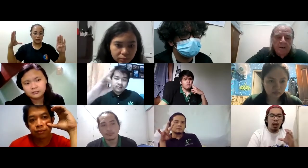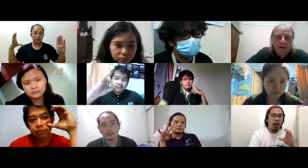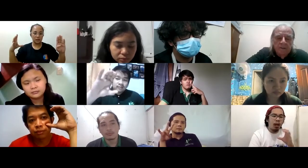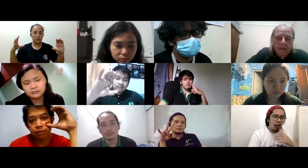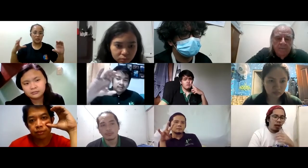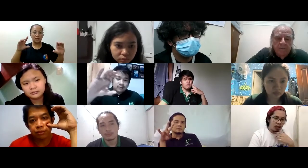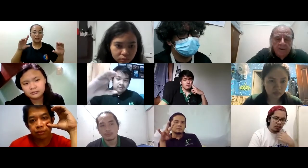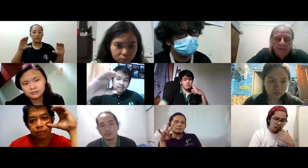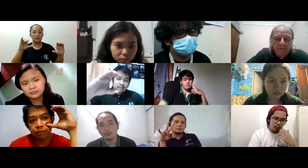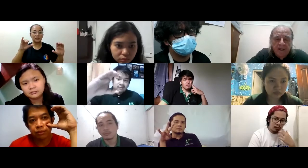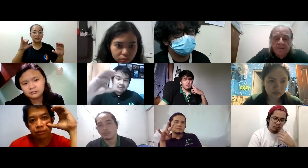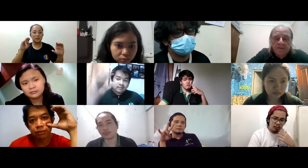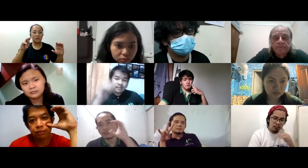Ohio, D, Paris, France.